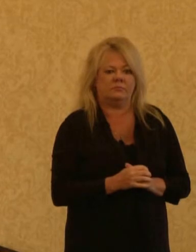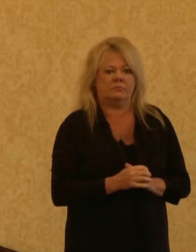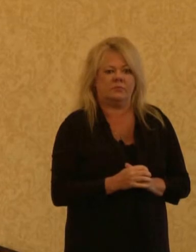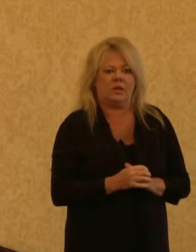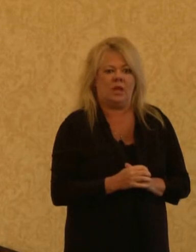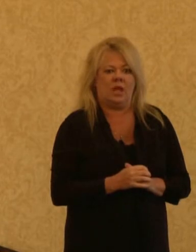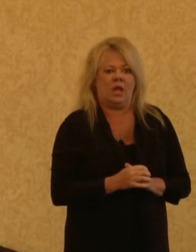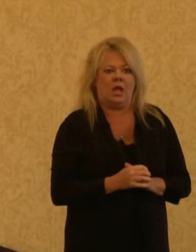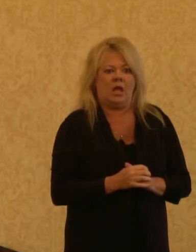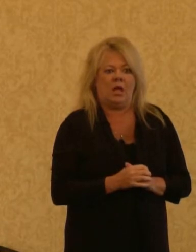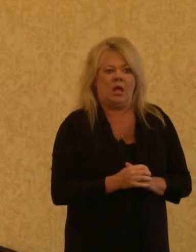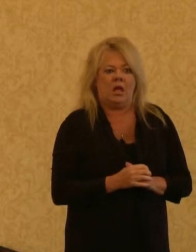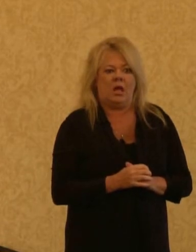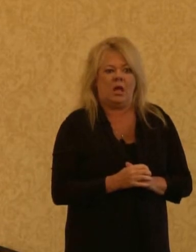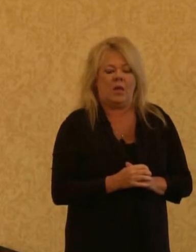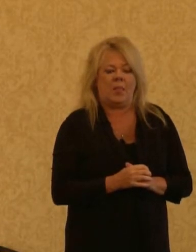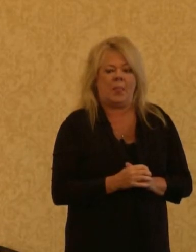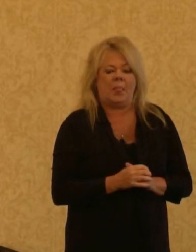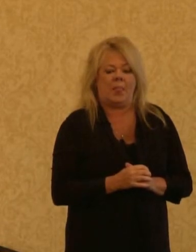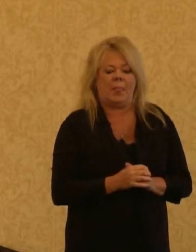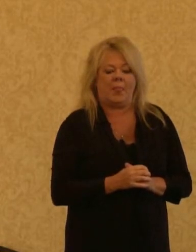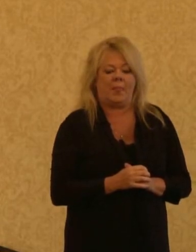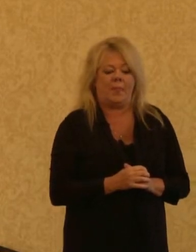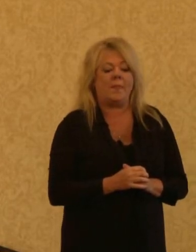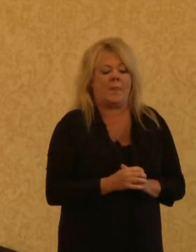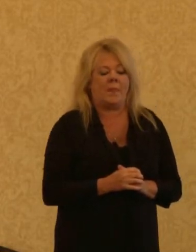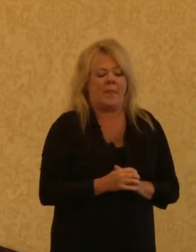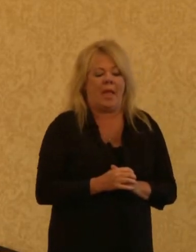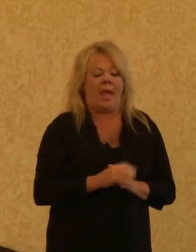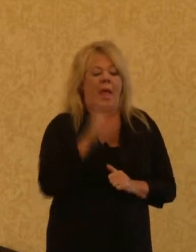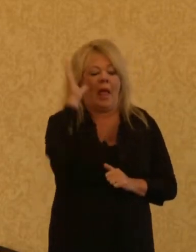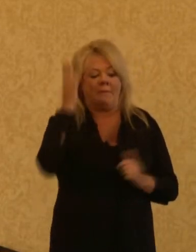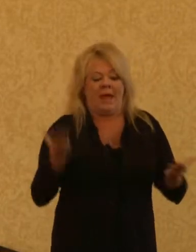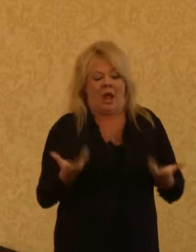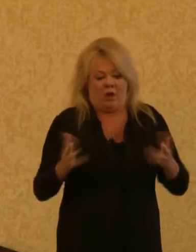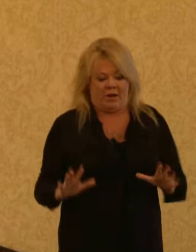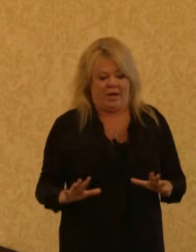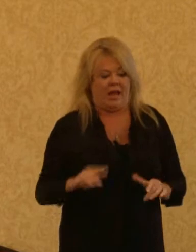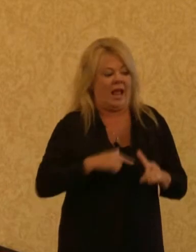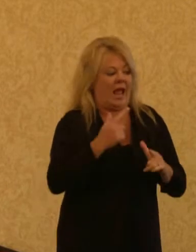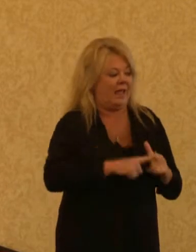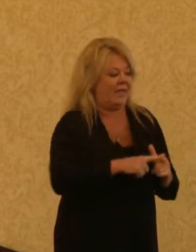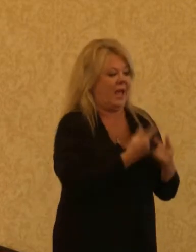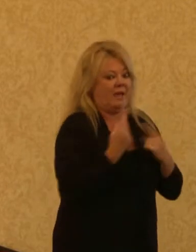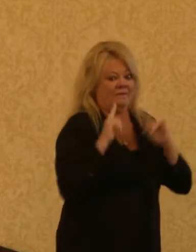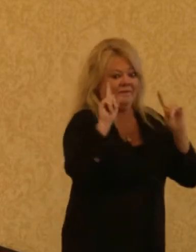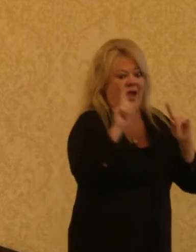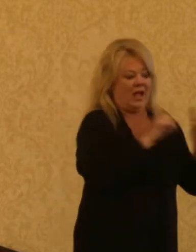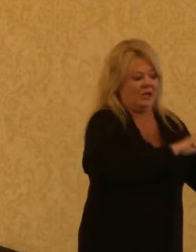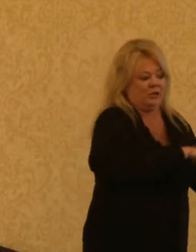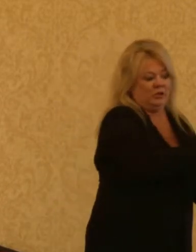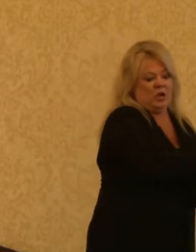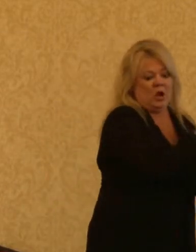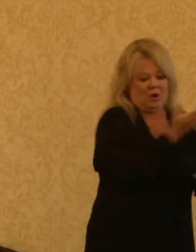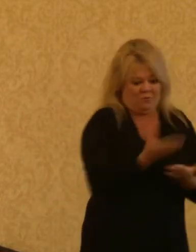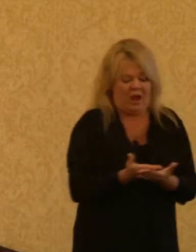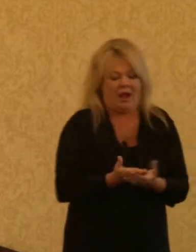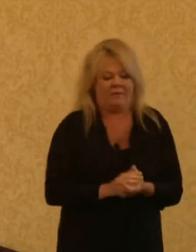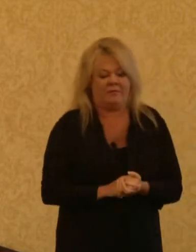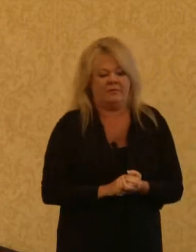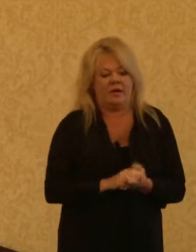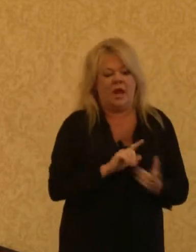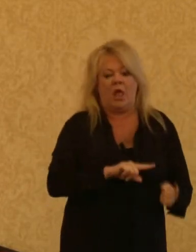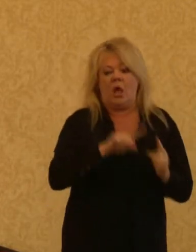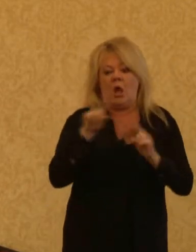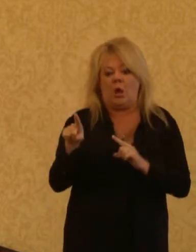when the child arrives and the parent comes into the school, and the school starts asking a lot of questions about the child's